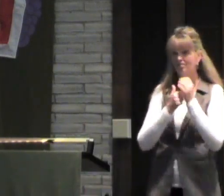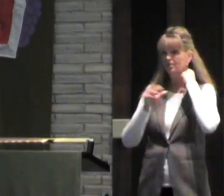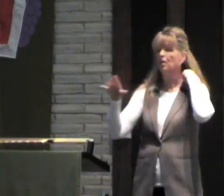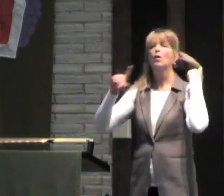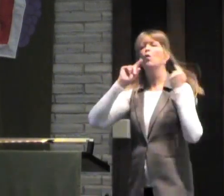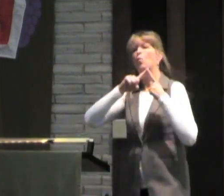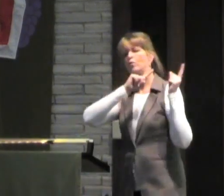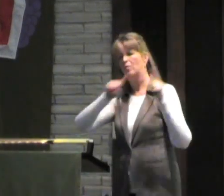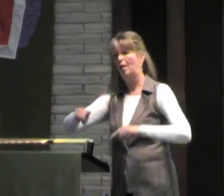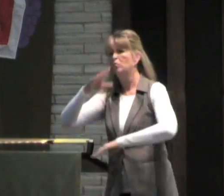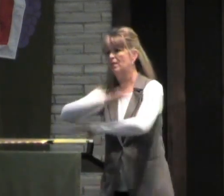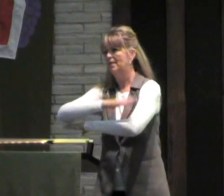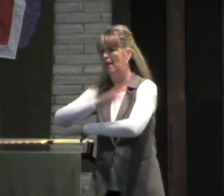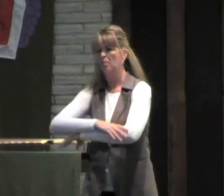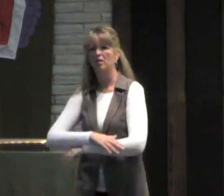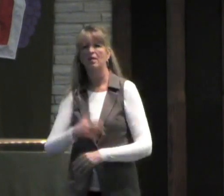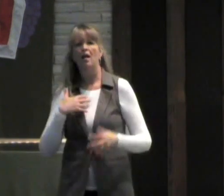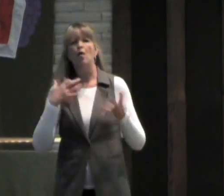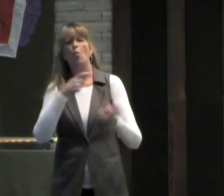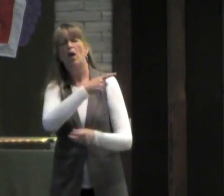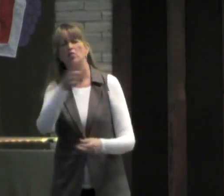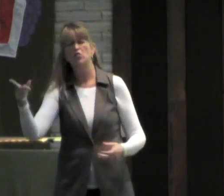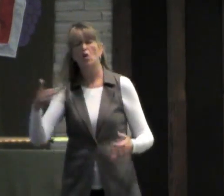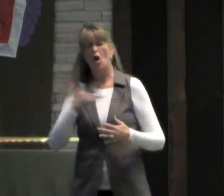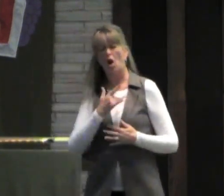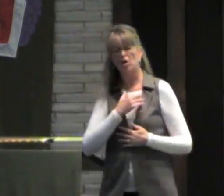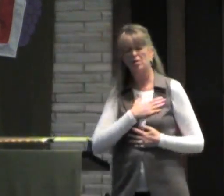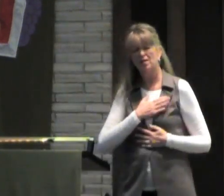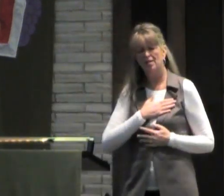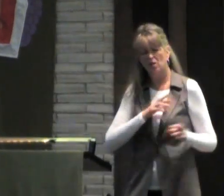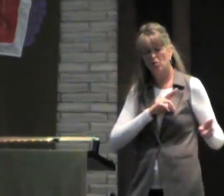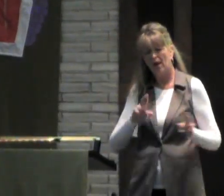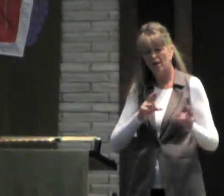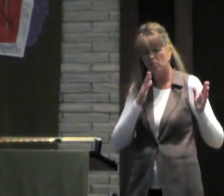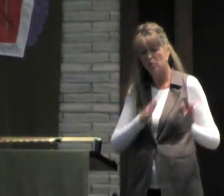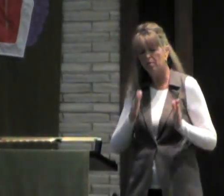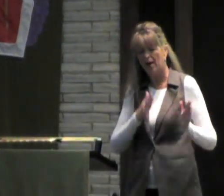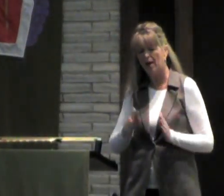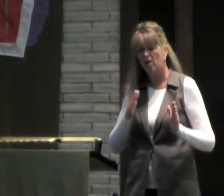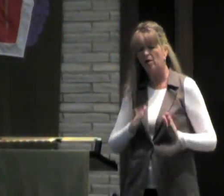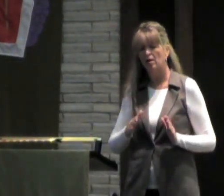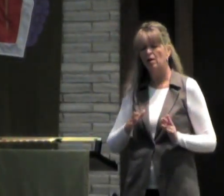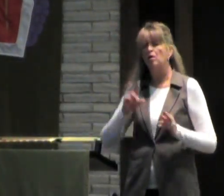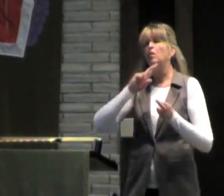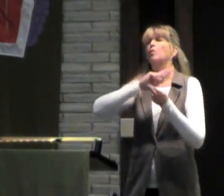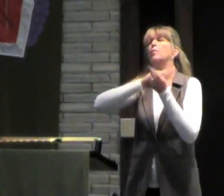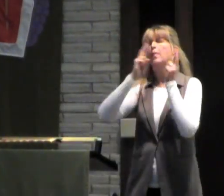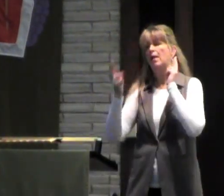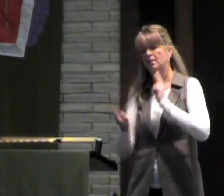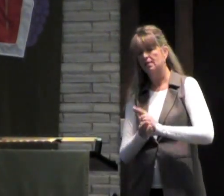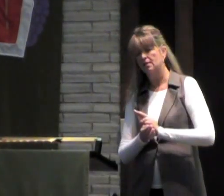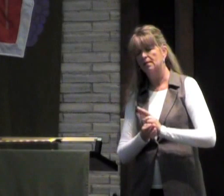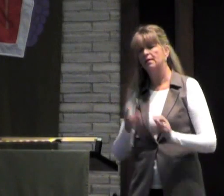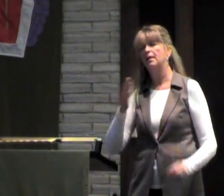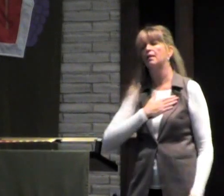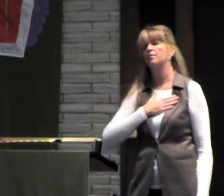Amen. So when you come to the table today, I want you in your hearts, I want you to have your hearts ready to